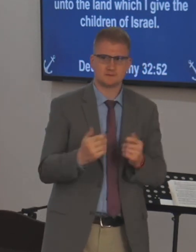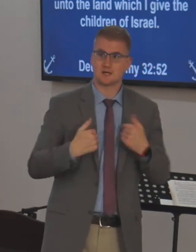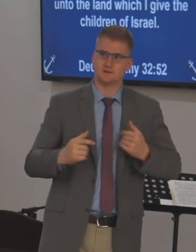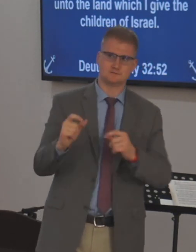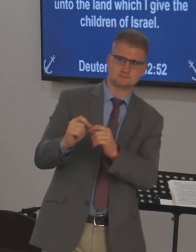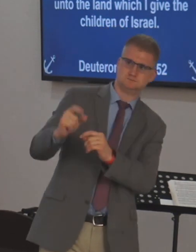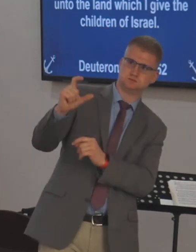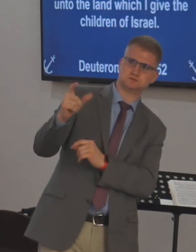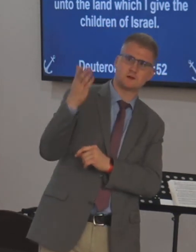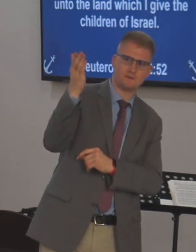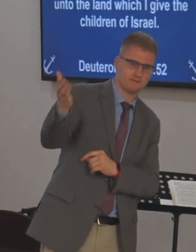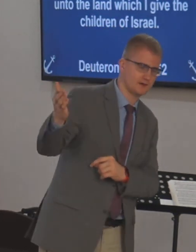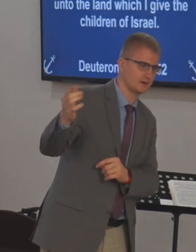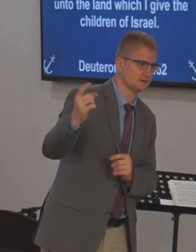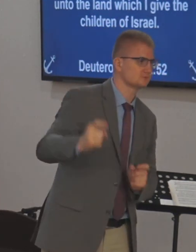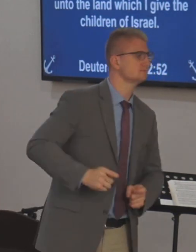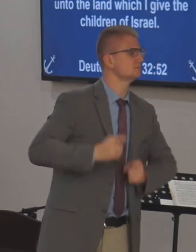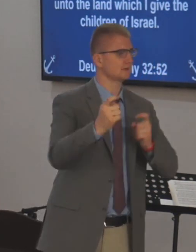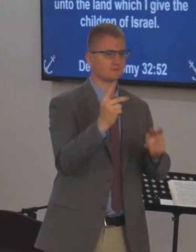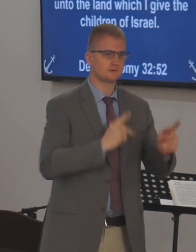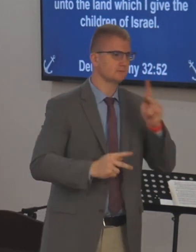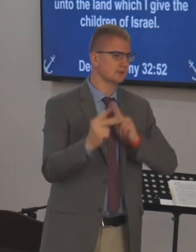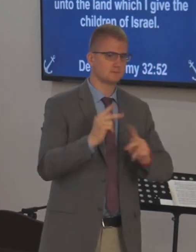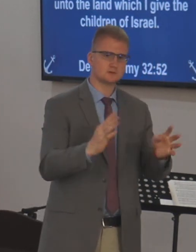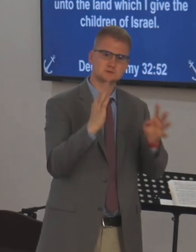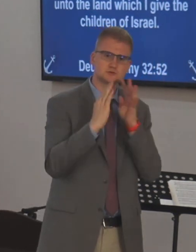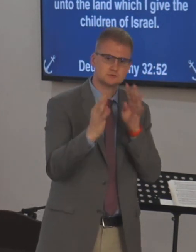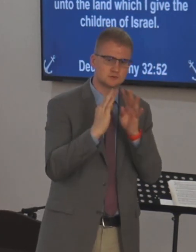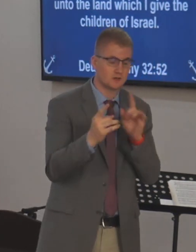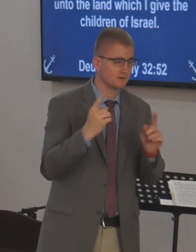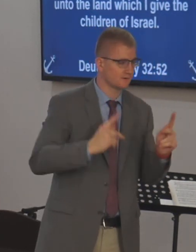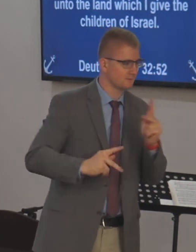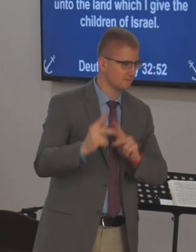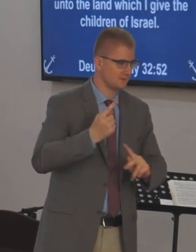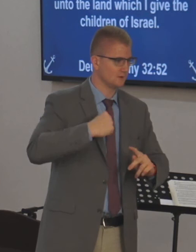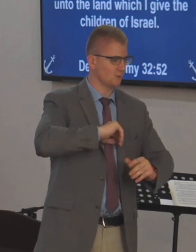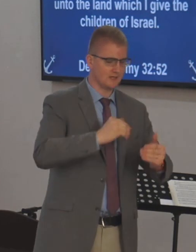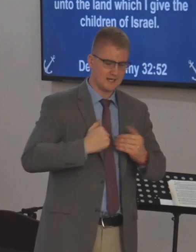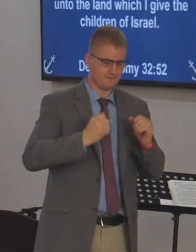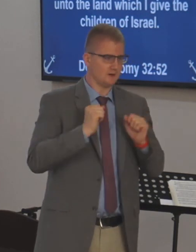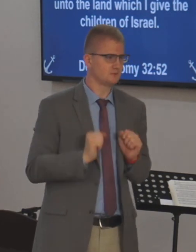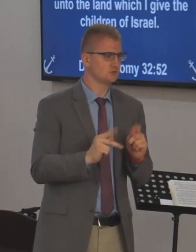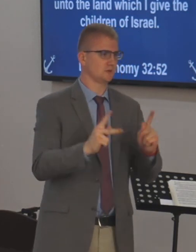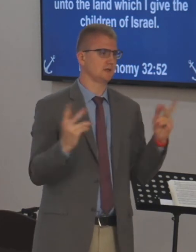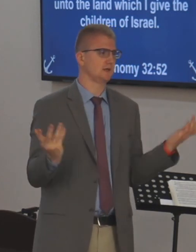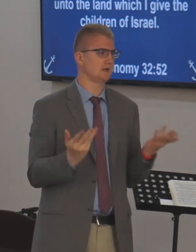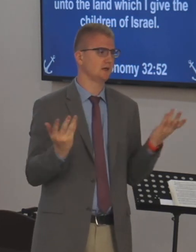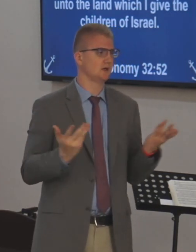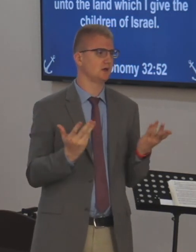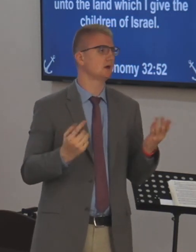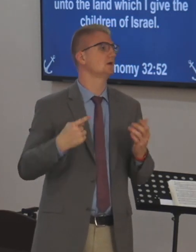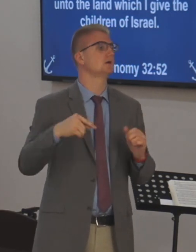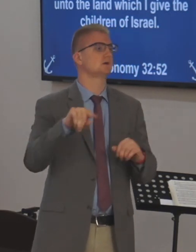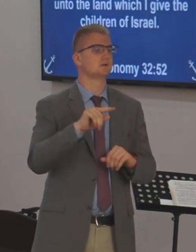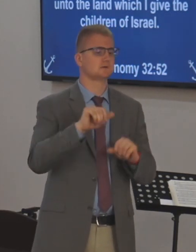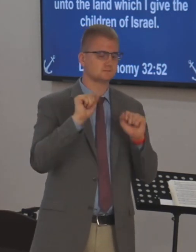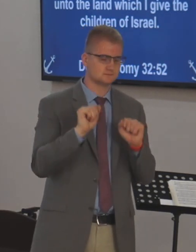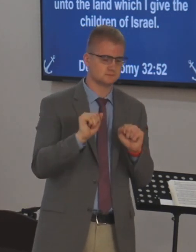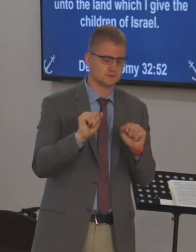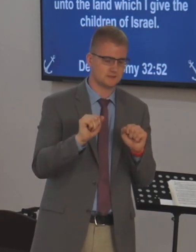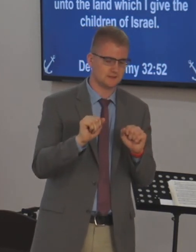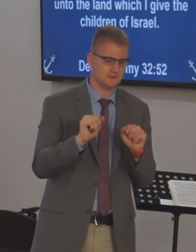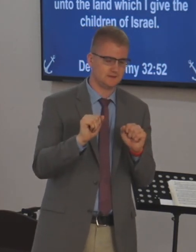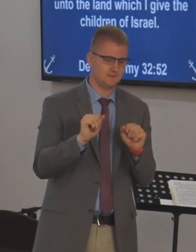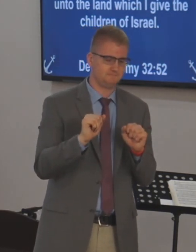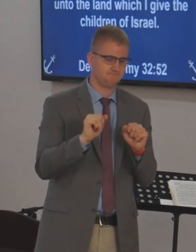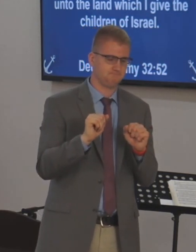there. Get them out to people. Talk to people. We have a tremendous opportunity here. You get preached the truth here. If you